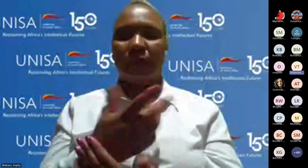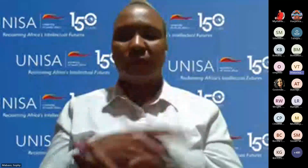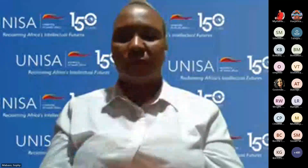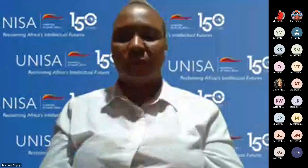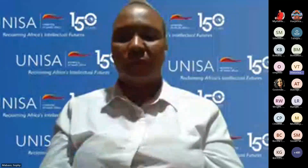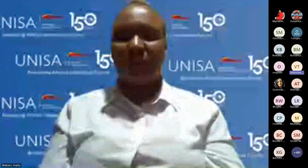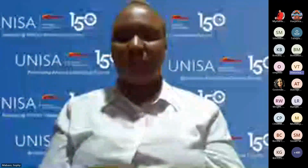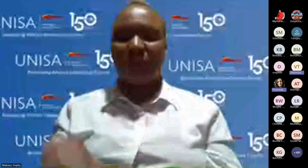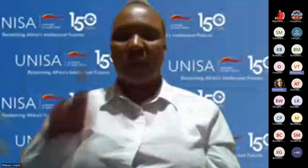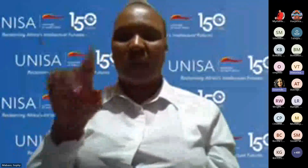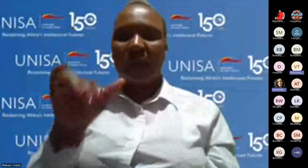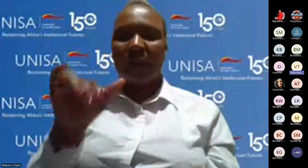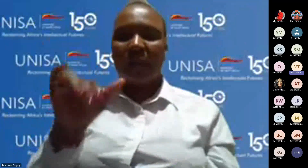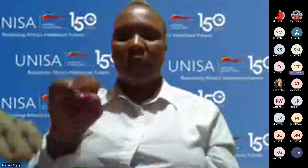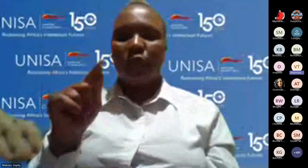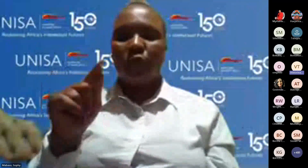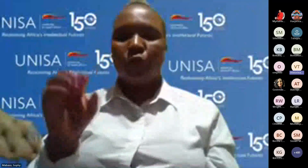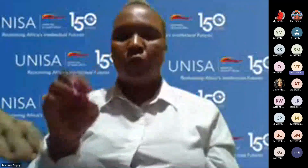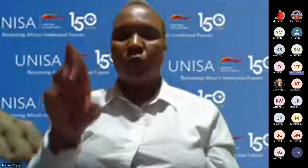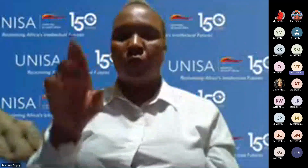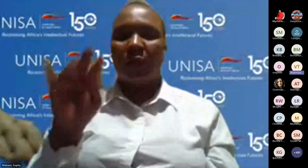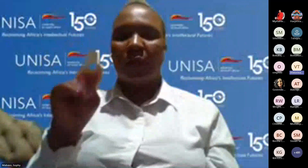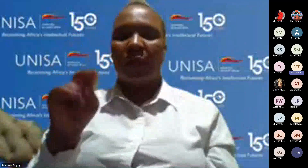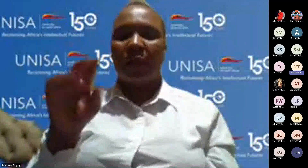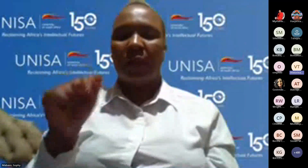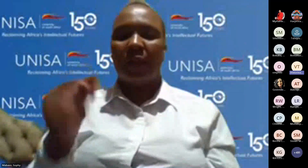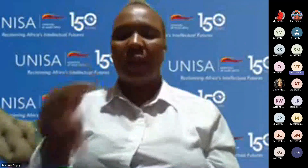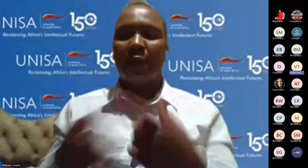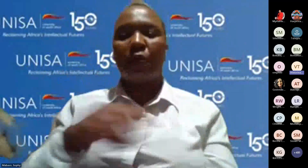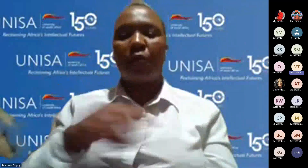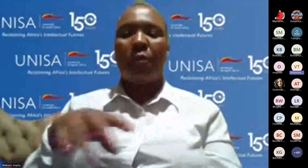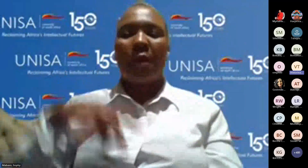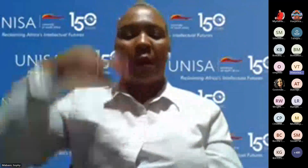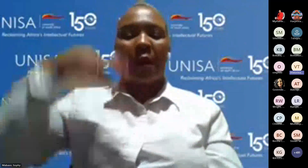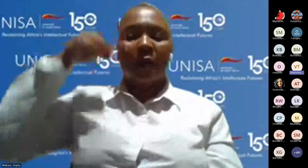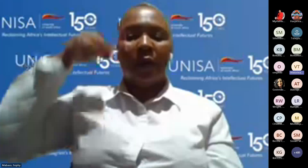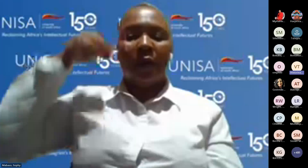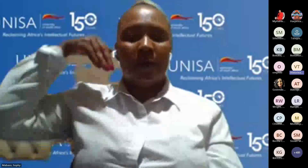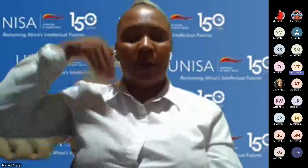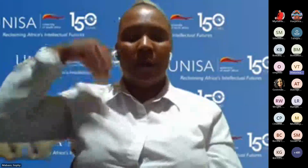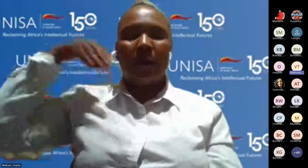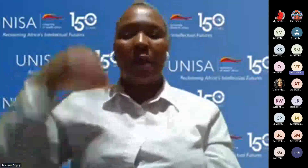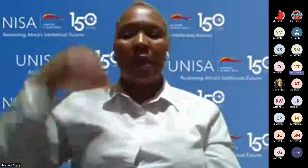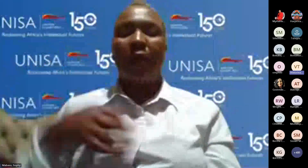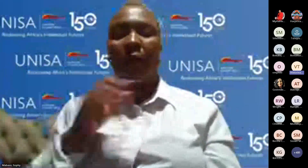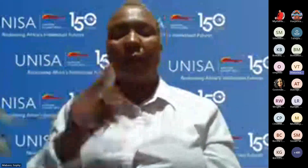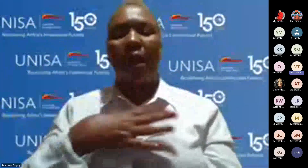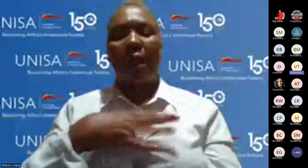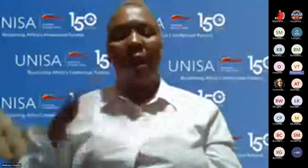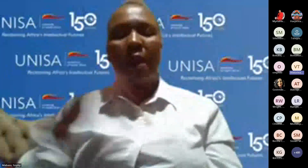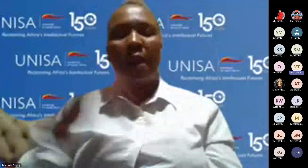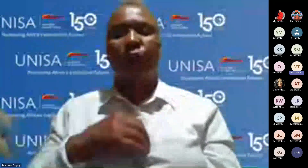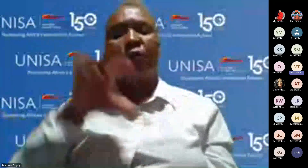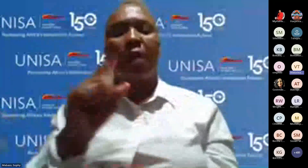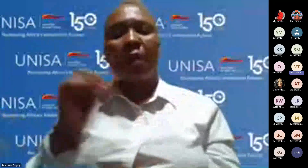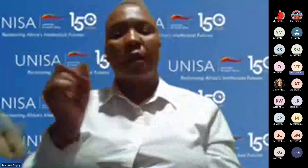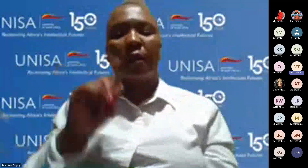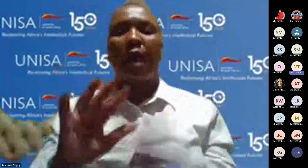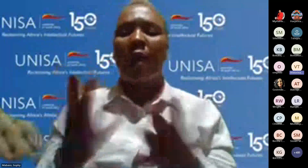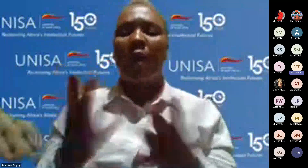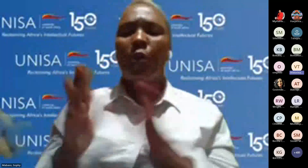Namibia. I came late. However, I would love to find out how do